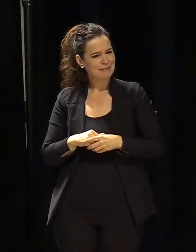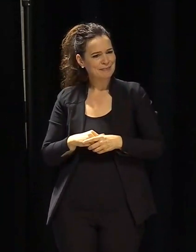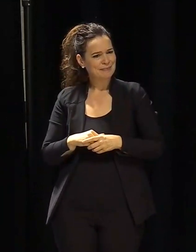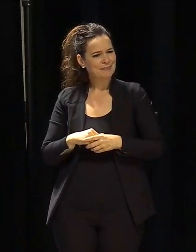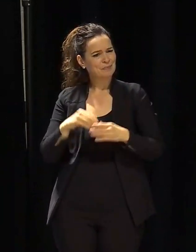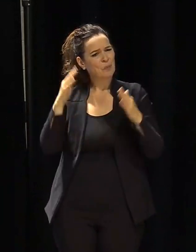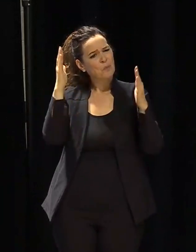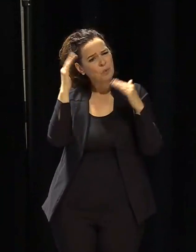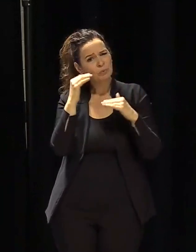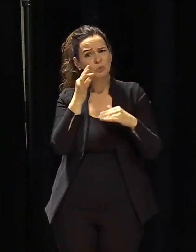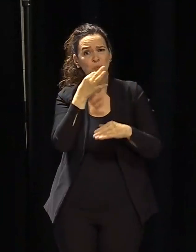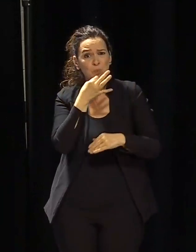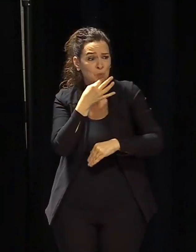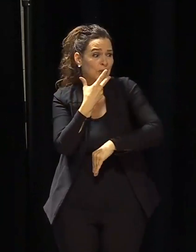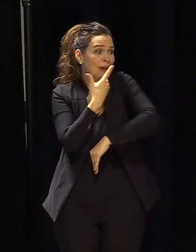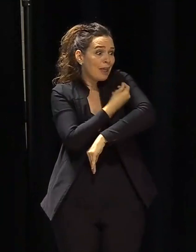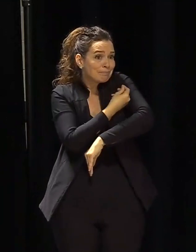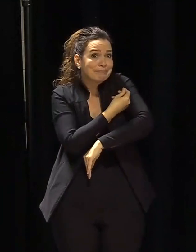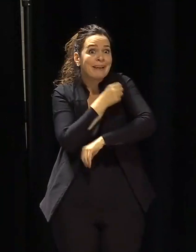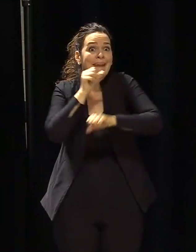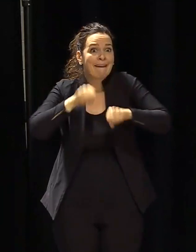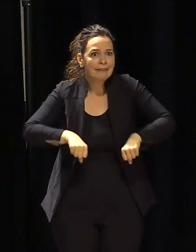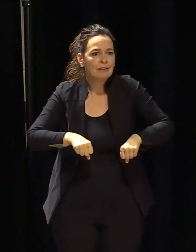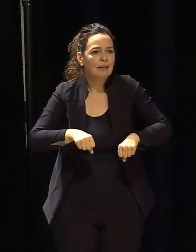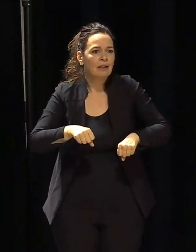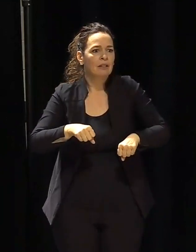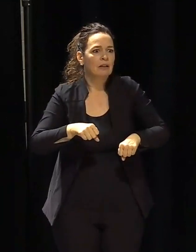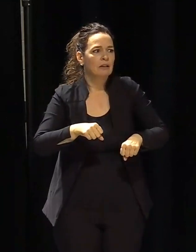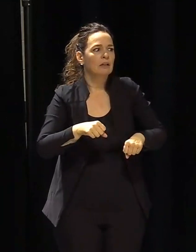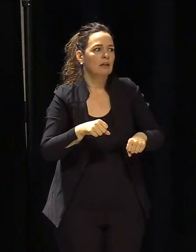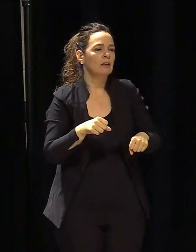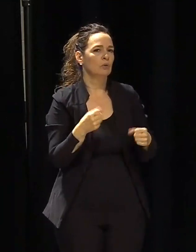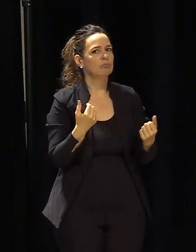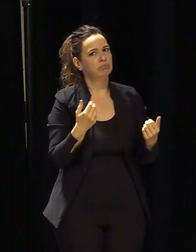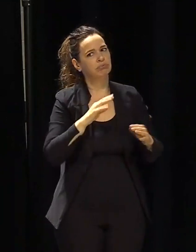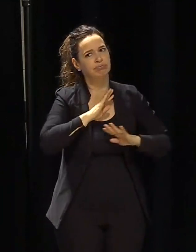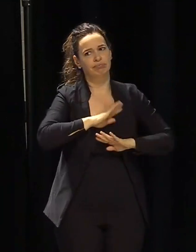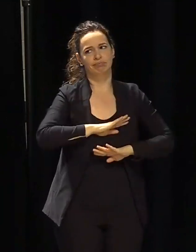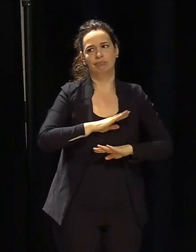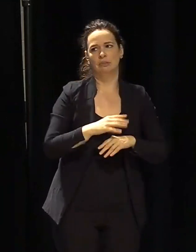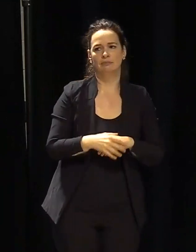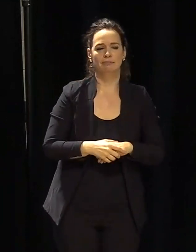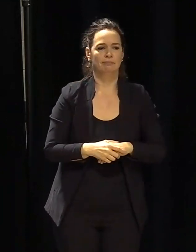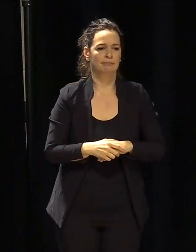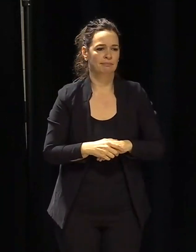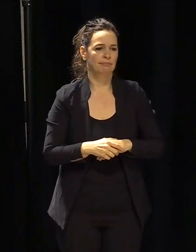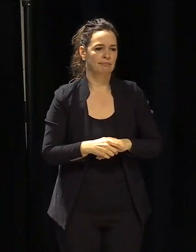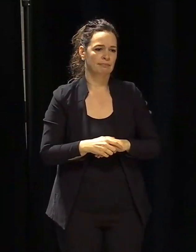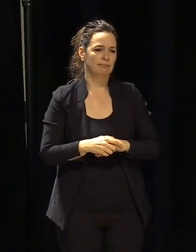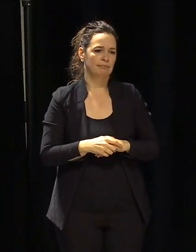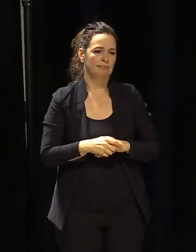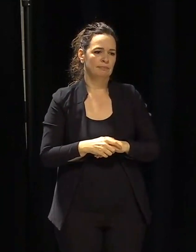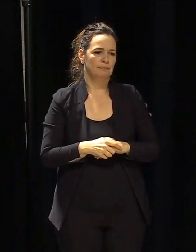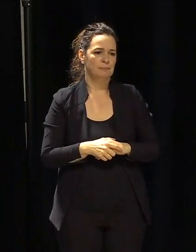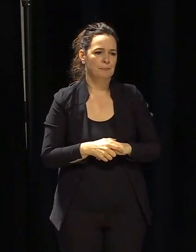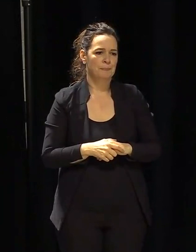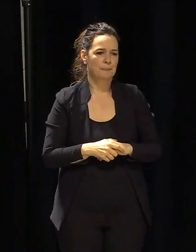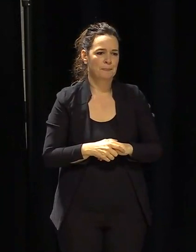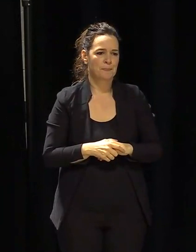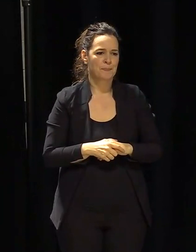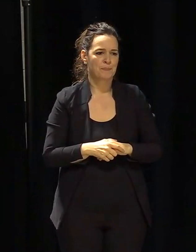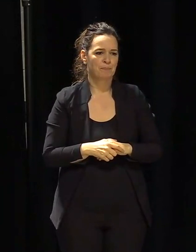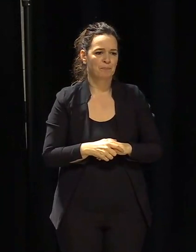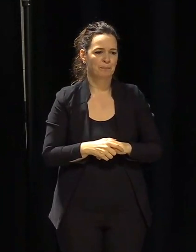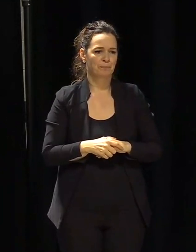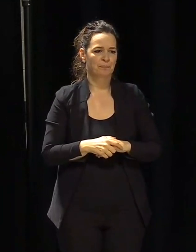distributing. Saying that, we got our cases today